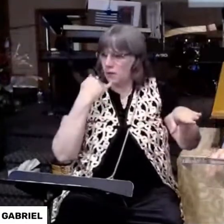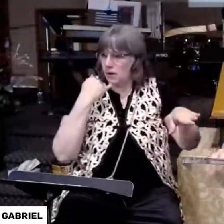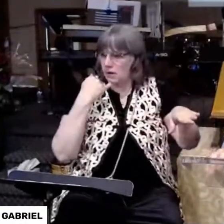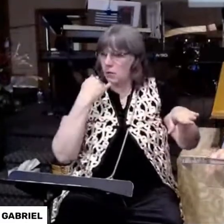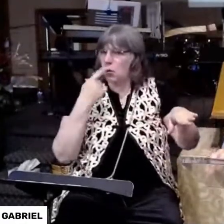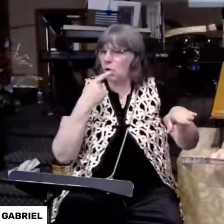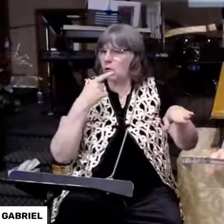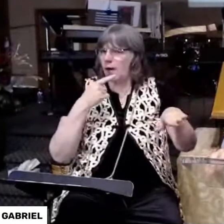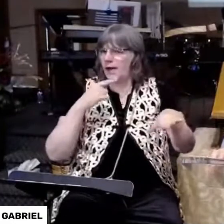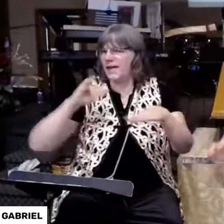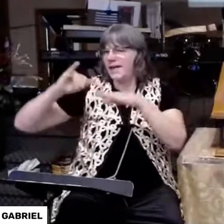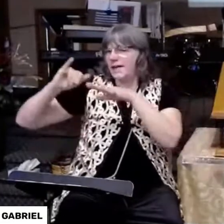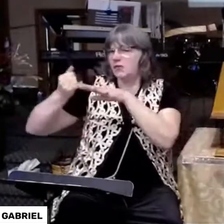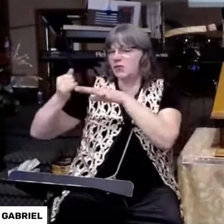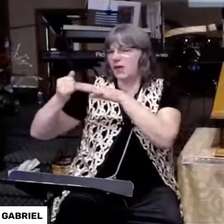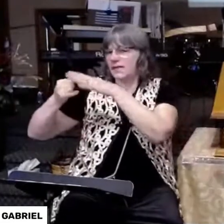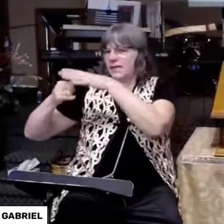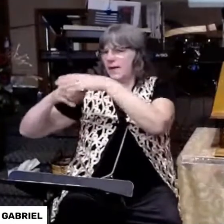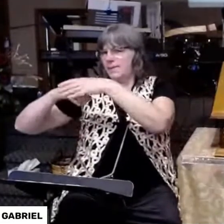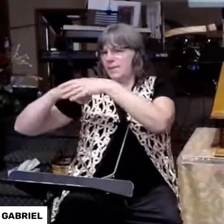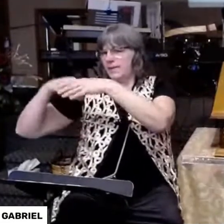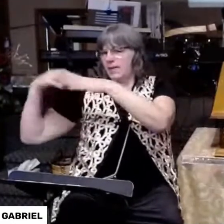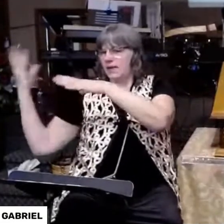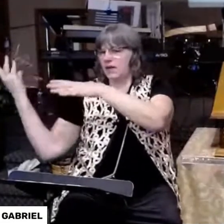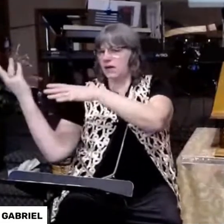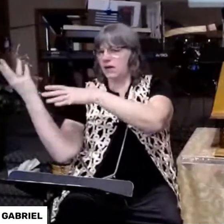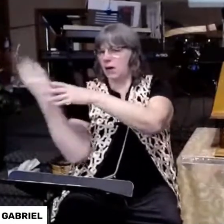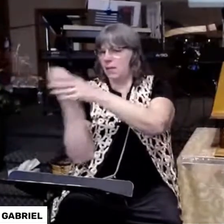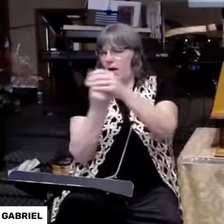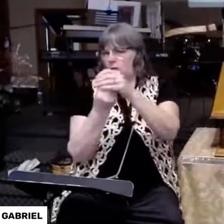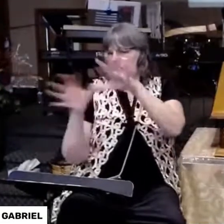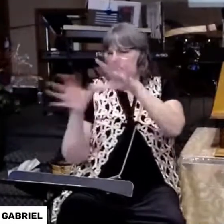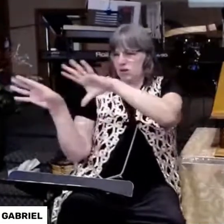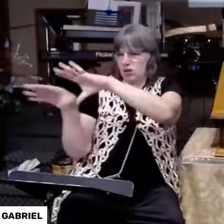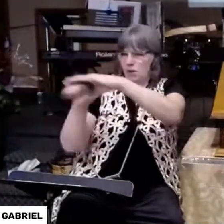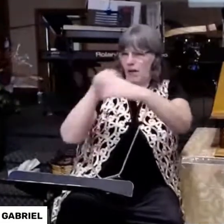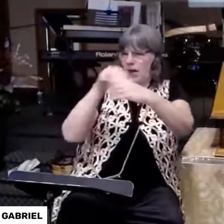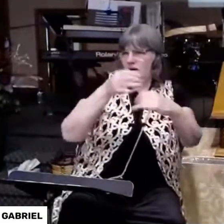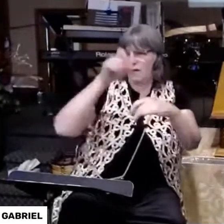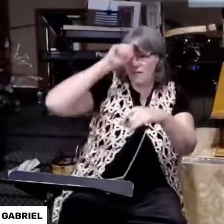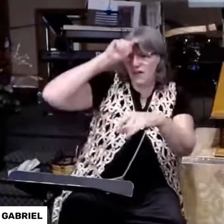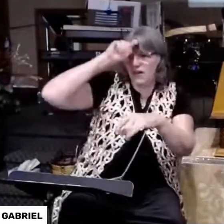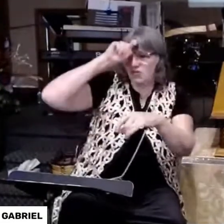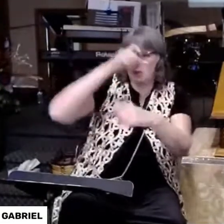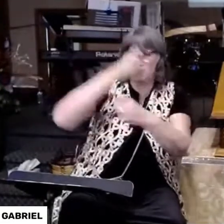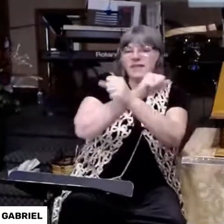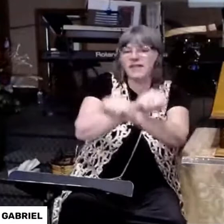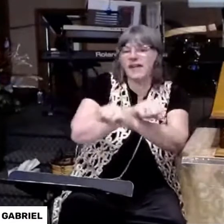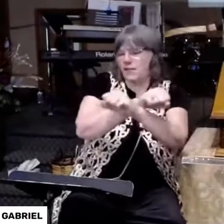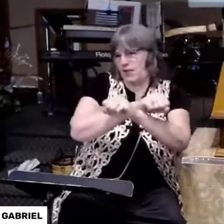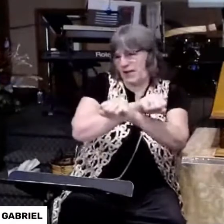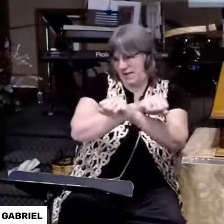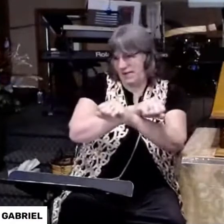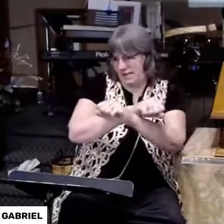Egyptian oppression. That was the background. That was the